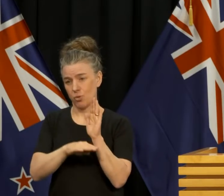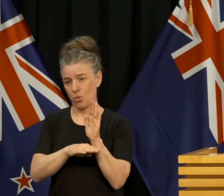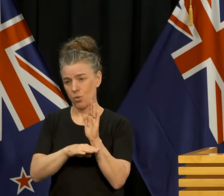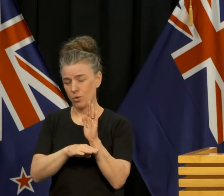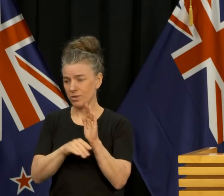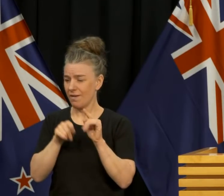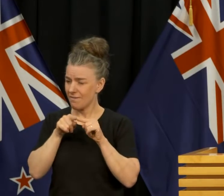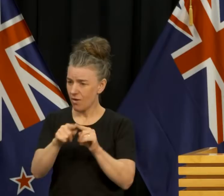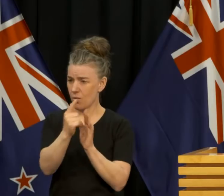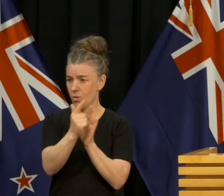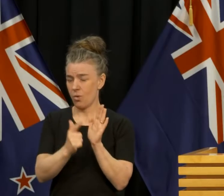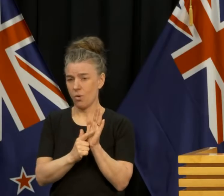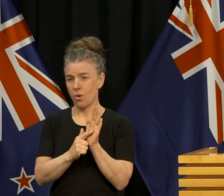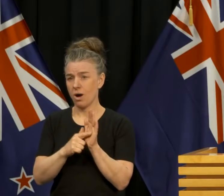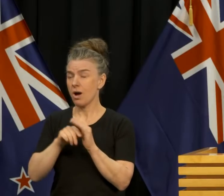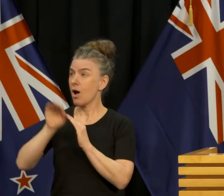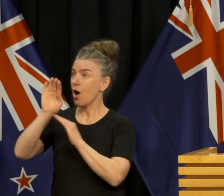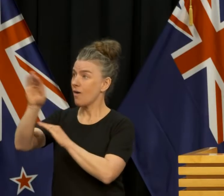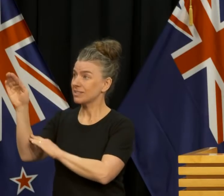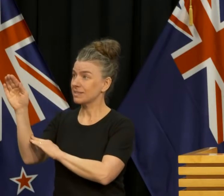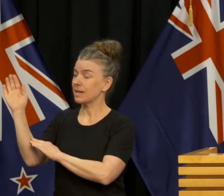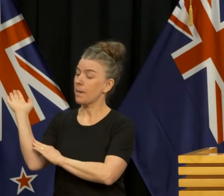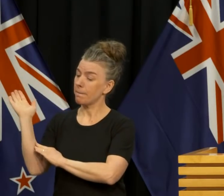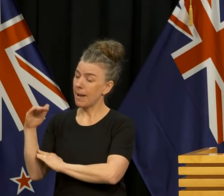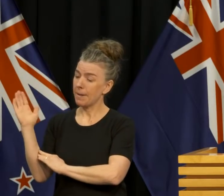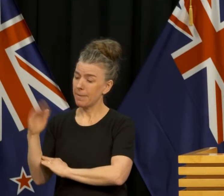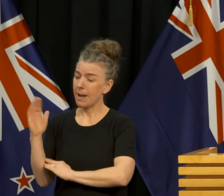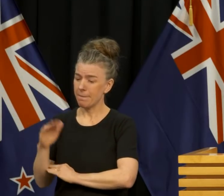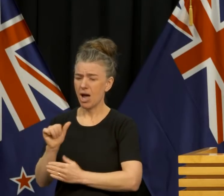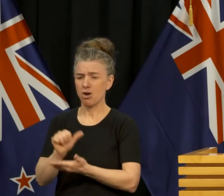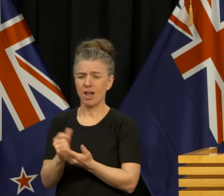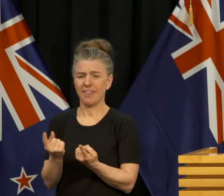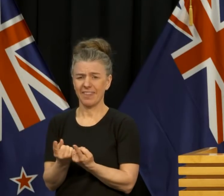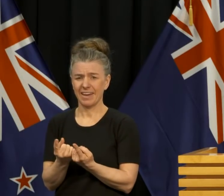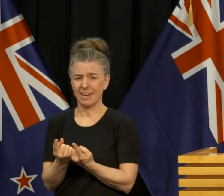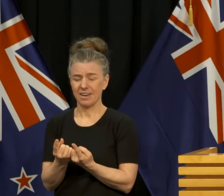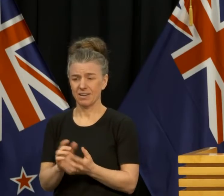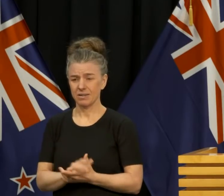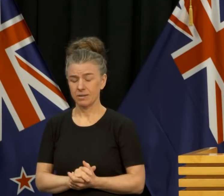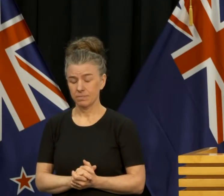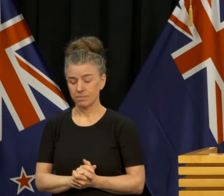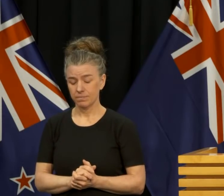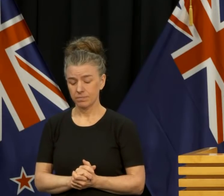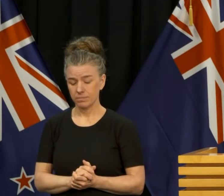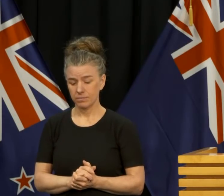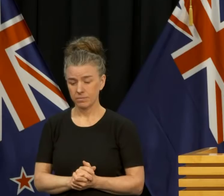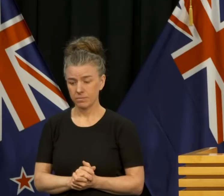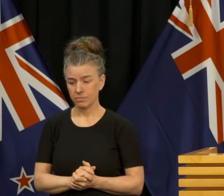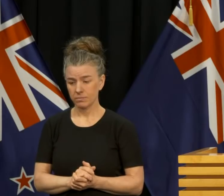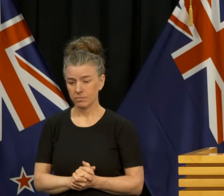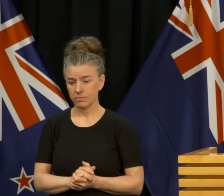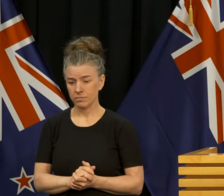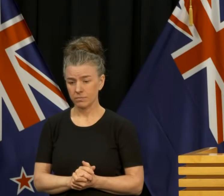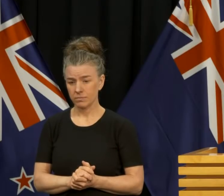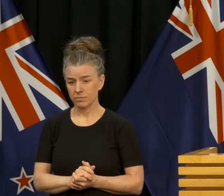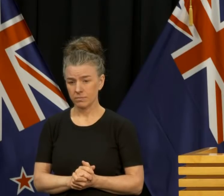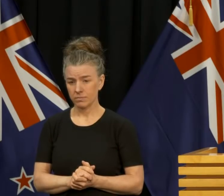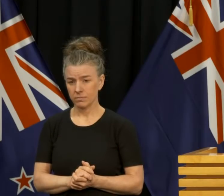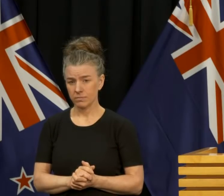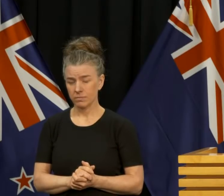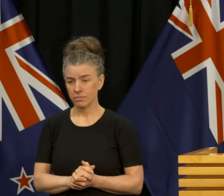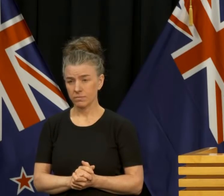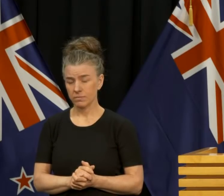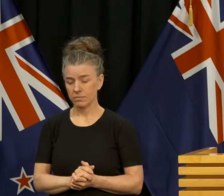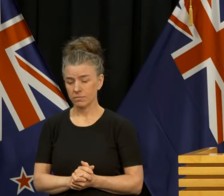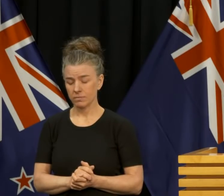law-abiding people who are coming home, who are doing the right thing. I don't accept that people knowingly and willingly